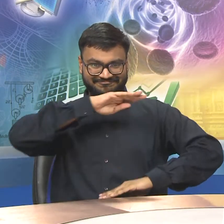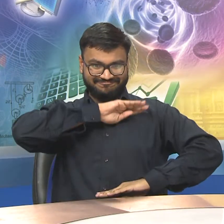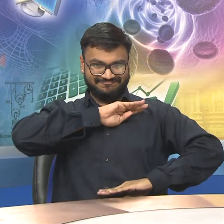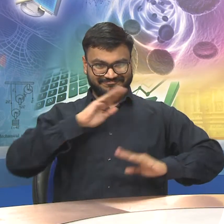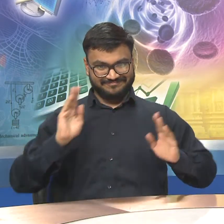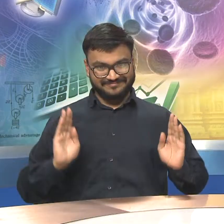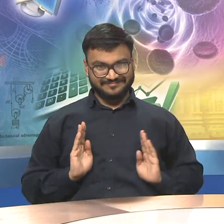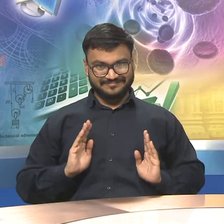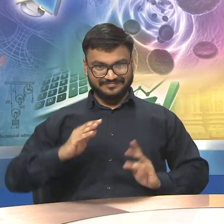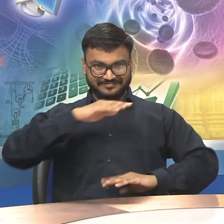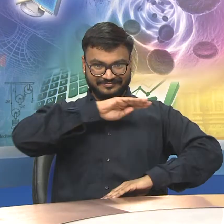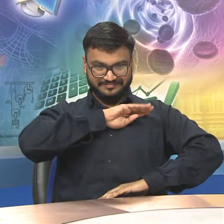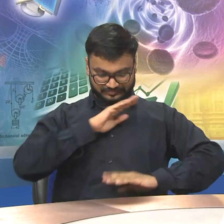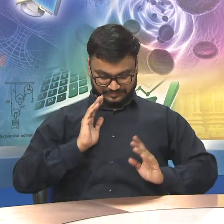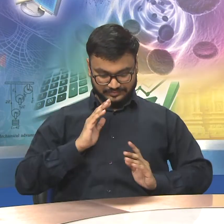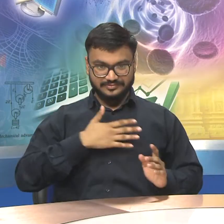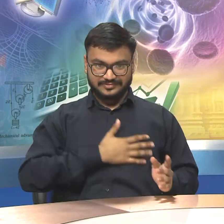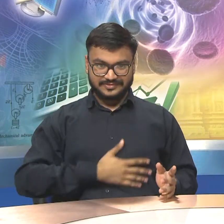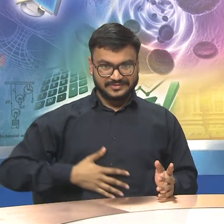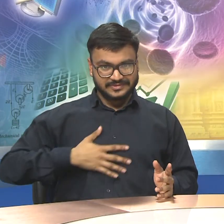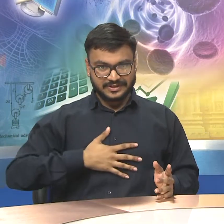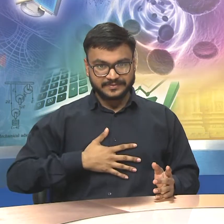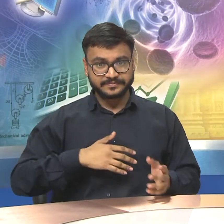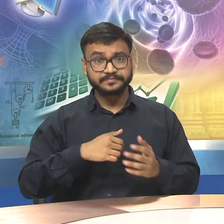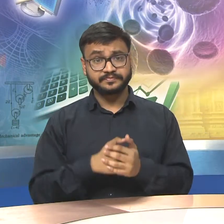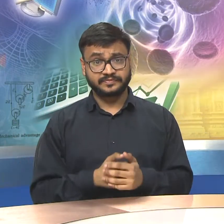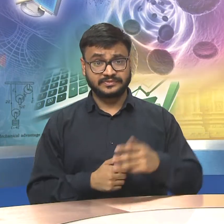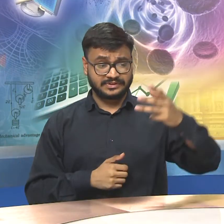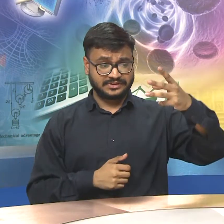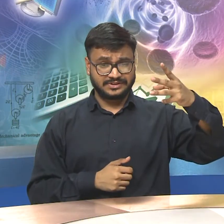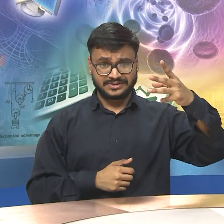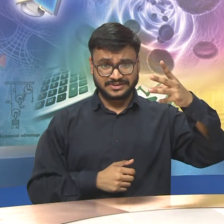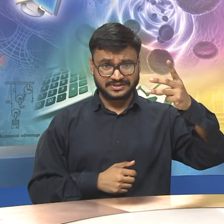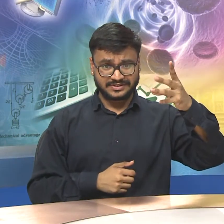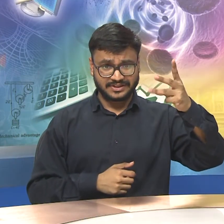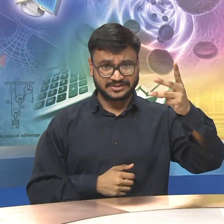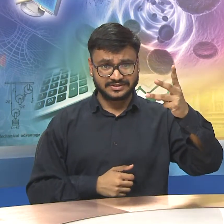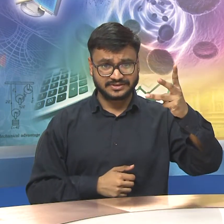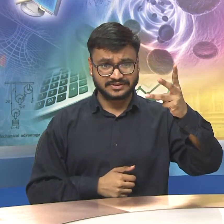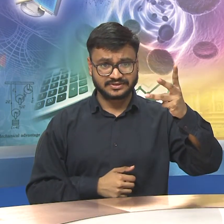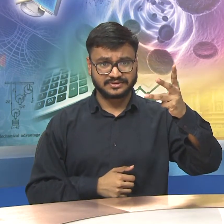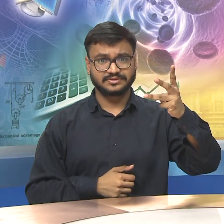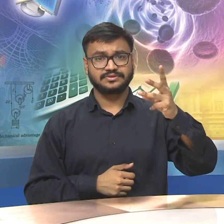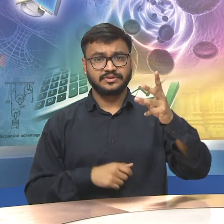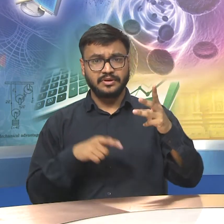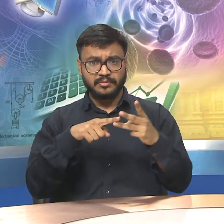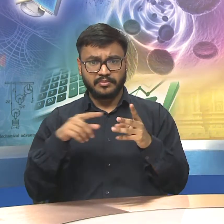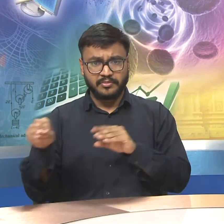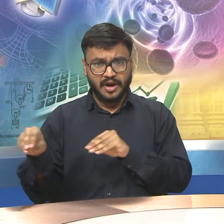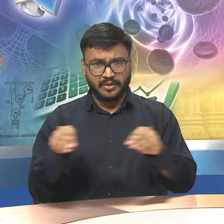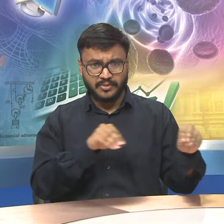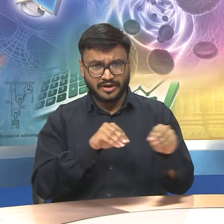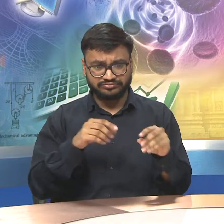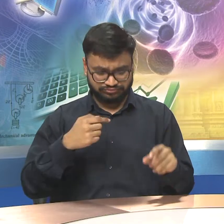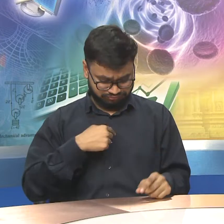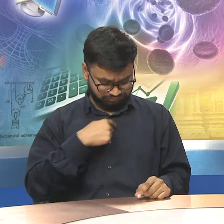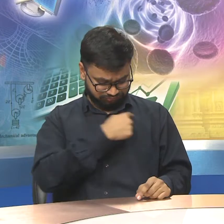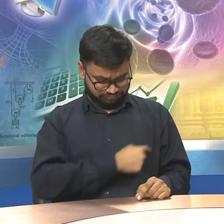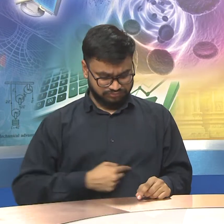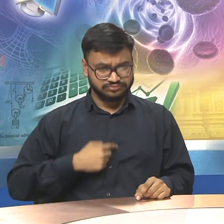In sorry, handshake is a fist handshake. Place of articulation in front of the chest.